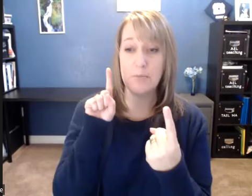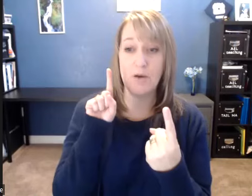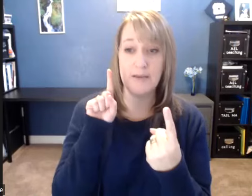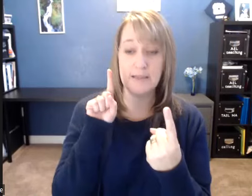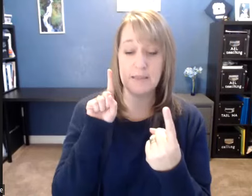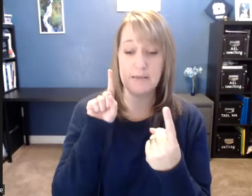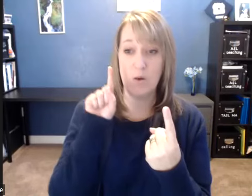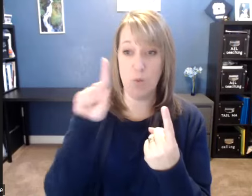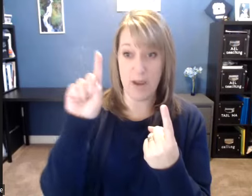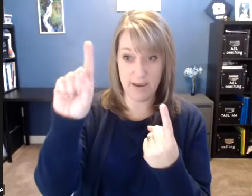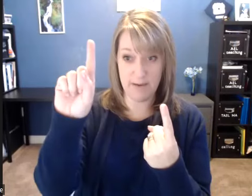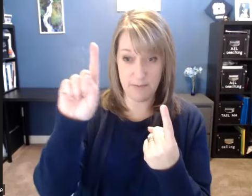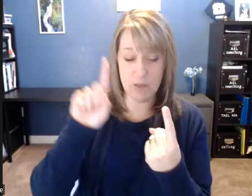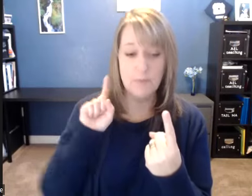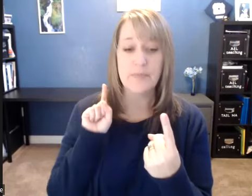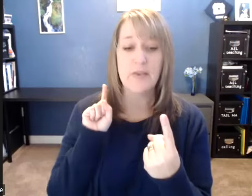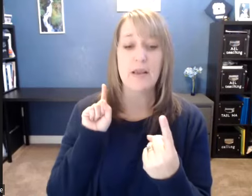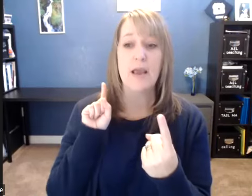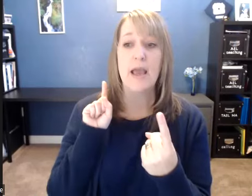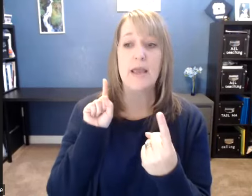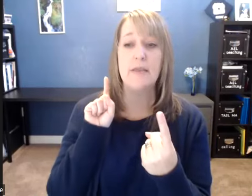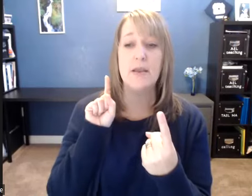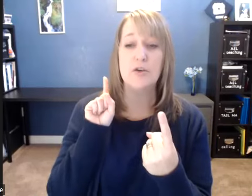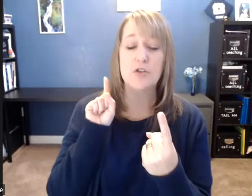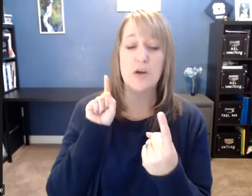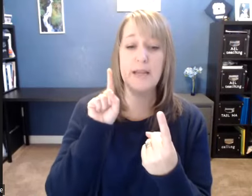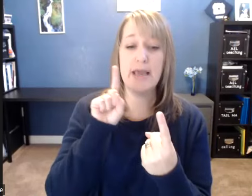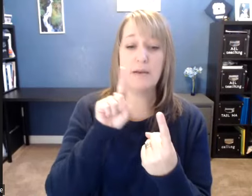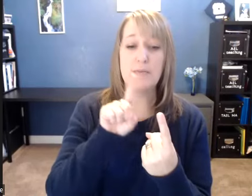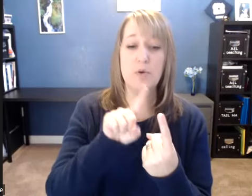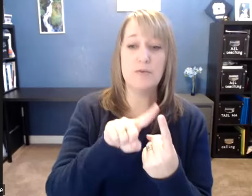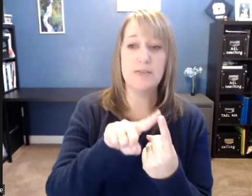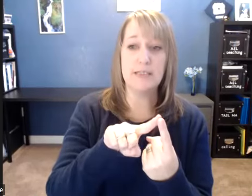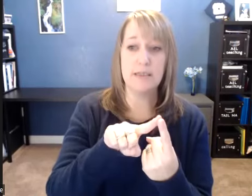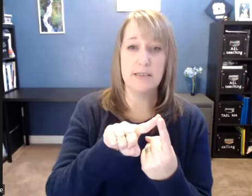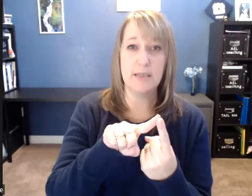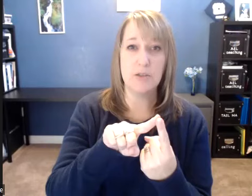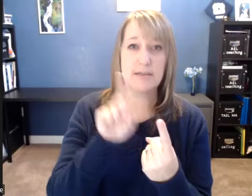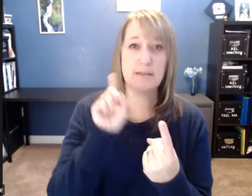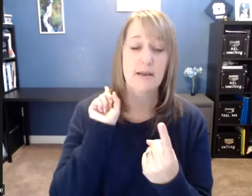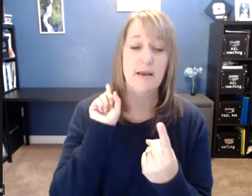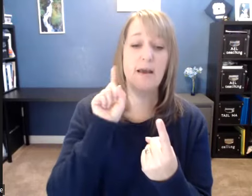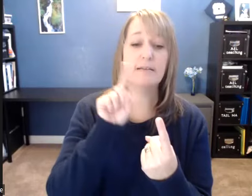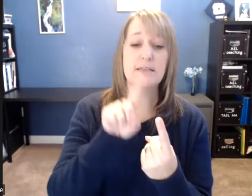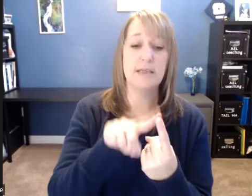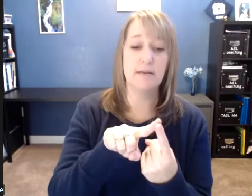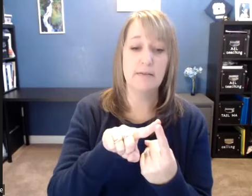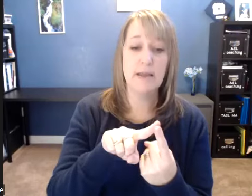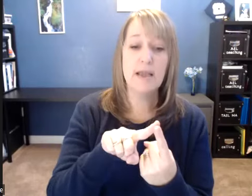palm faces away from you, and then your dominant hand moves until it touches. Until.